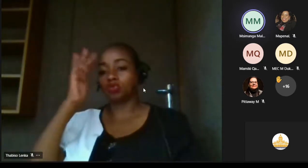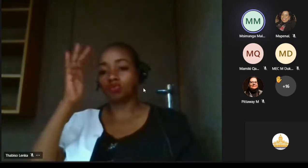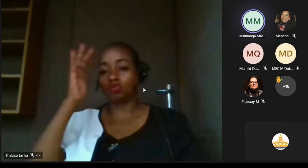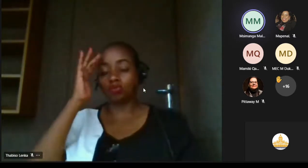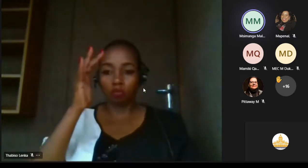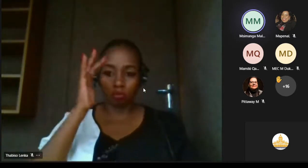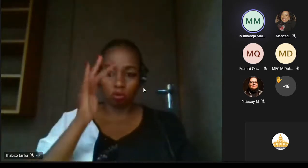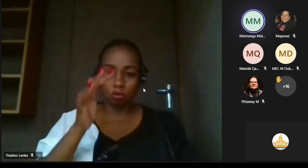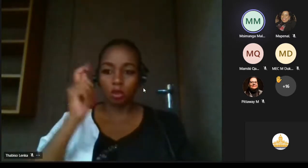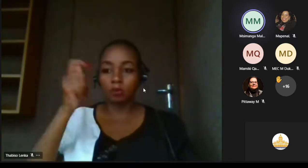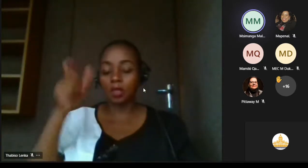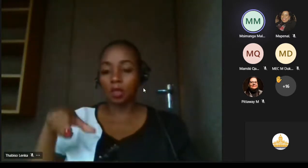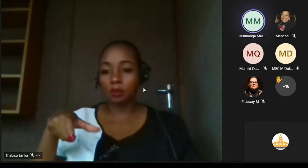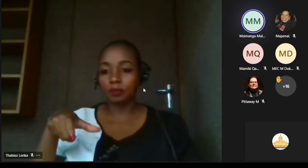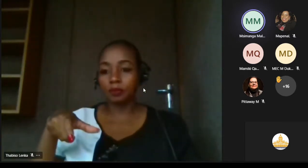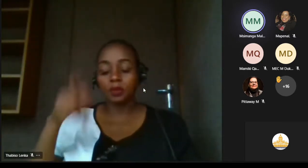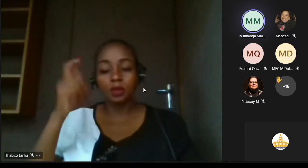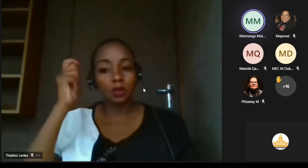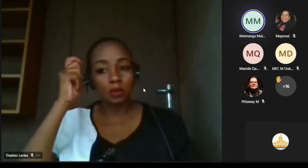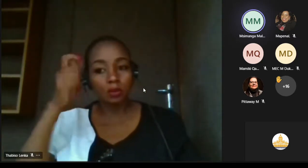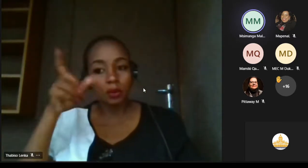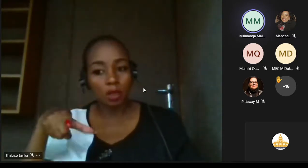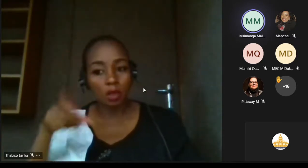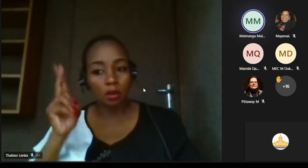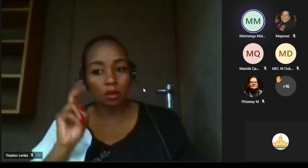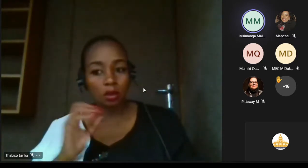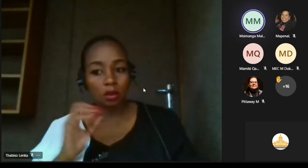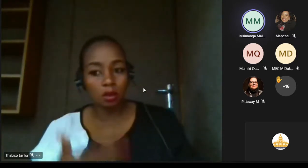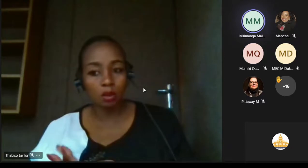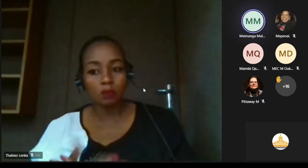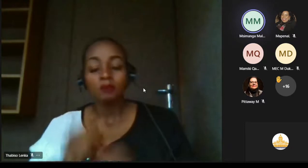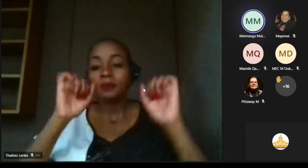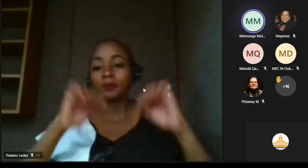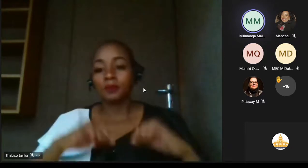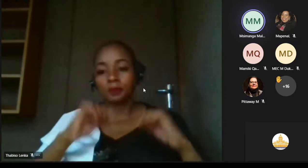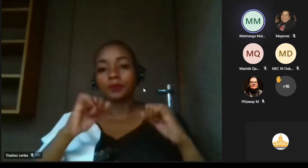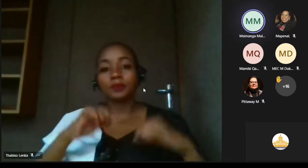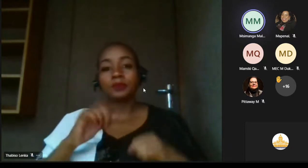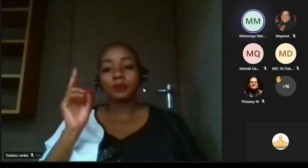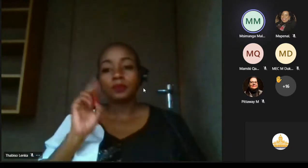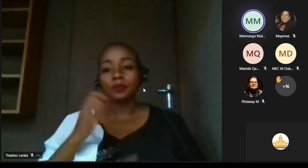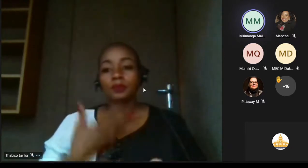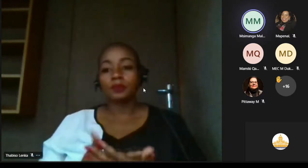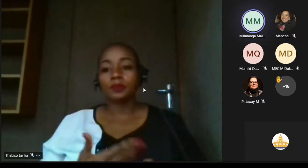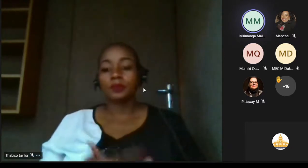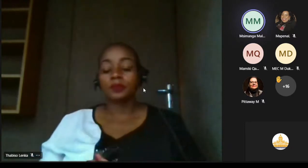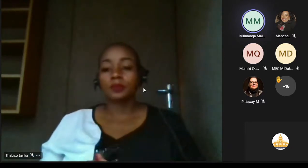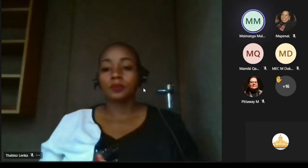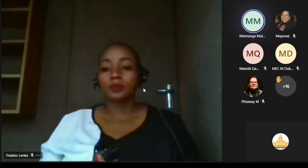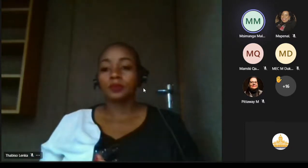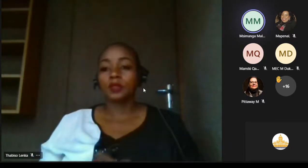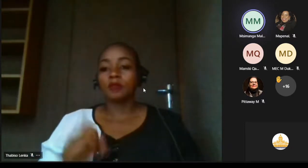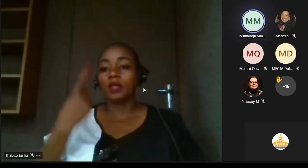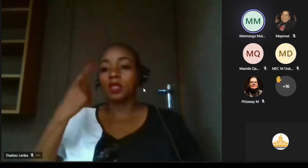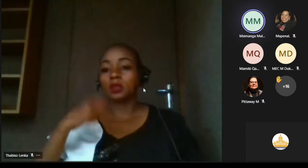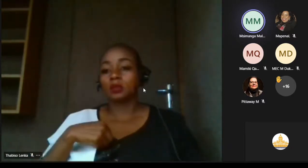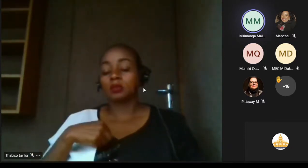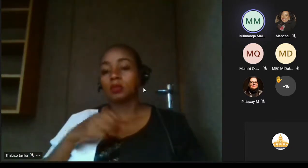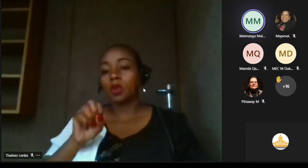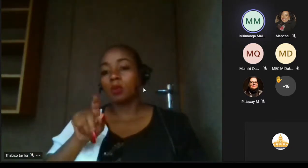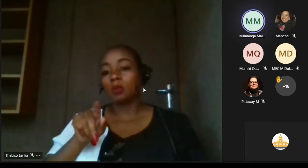Speaker. Speaker, can you hear me? Yes, I can hear you. Okay, let me take this opportunity